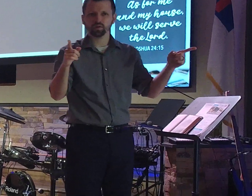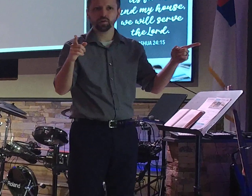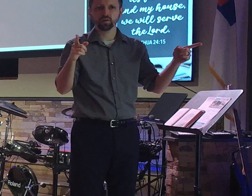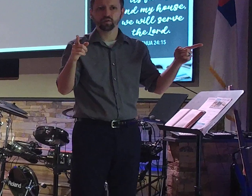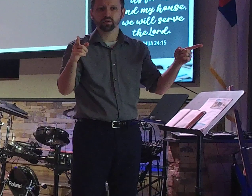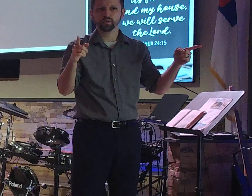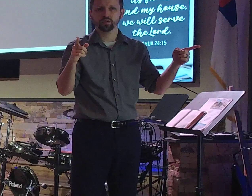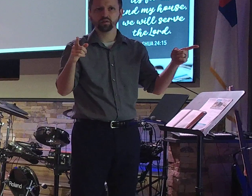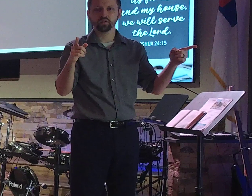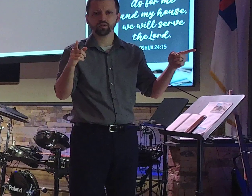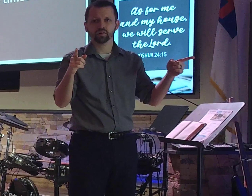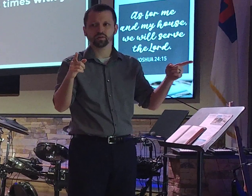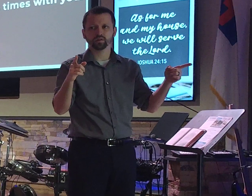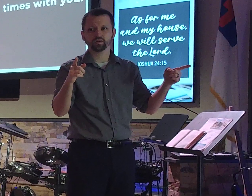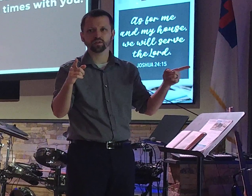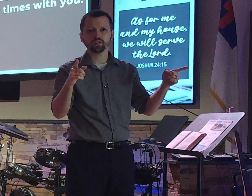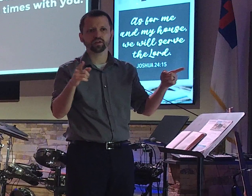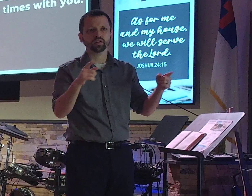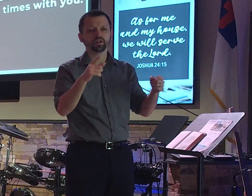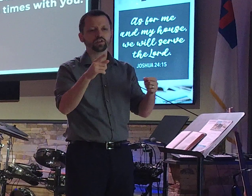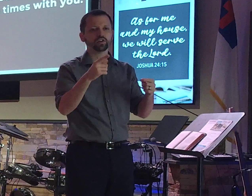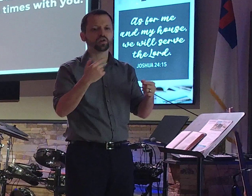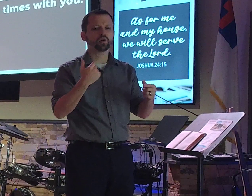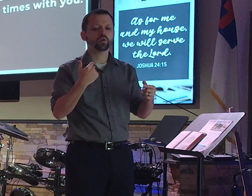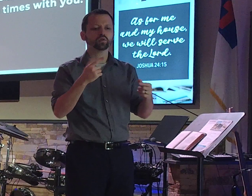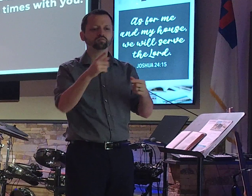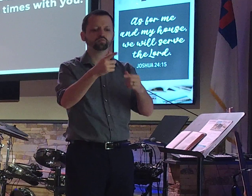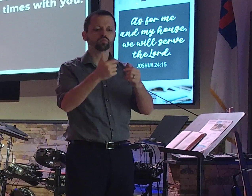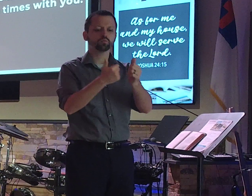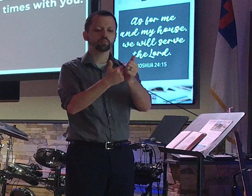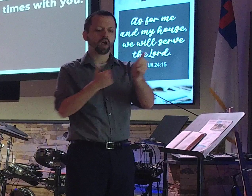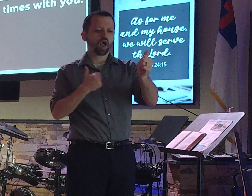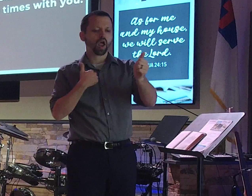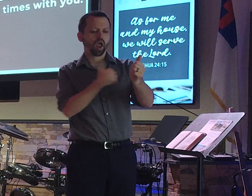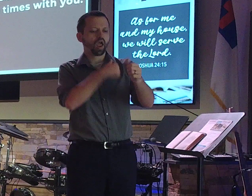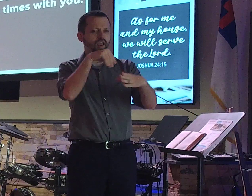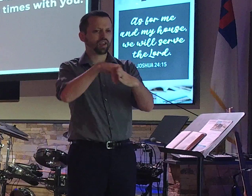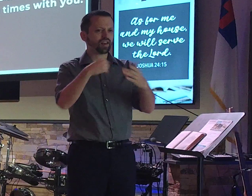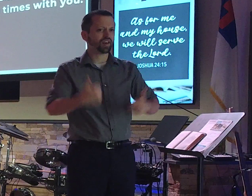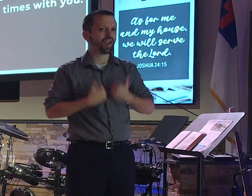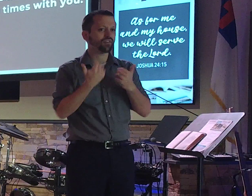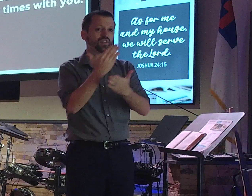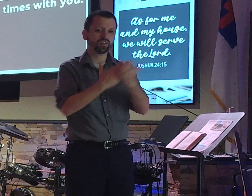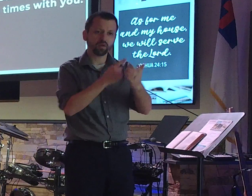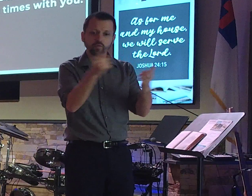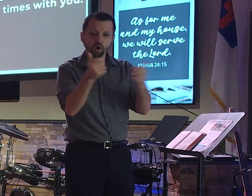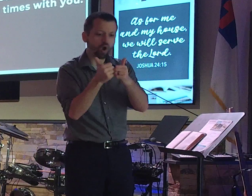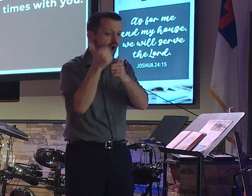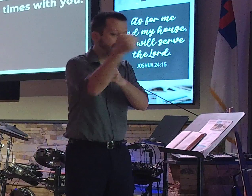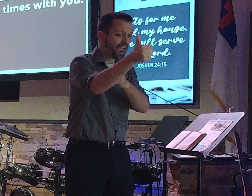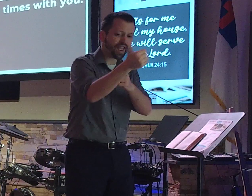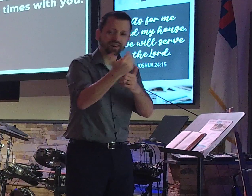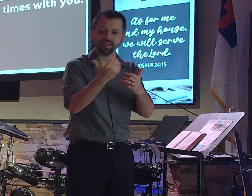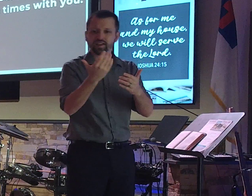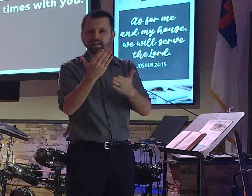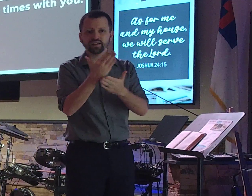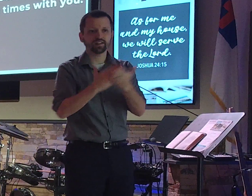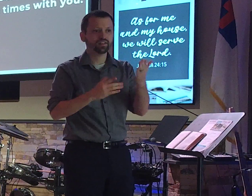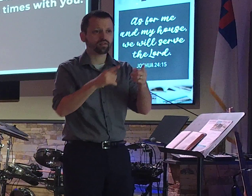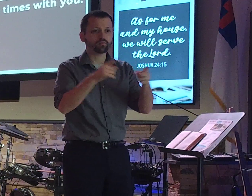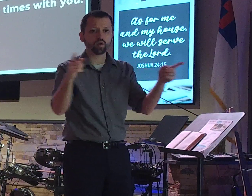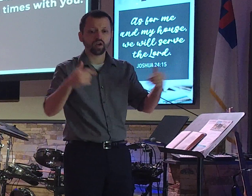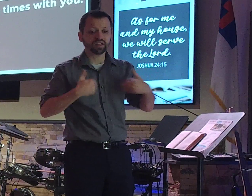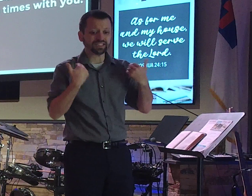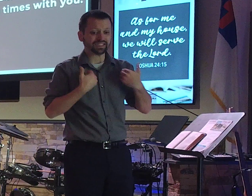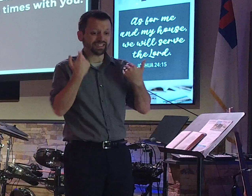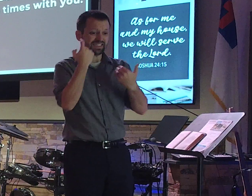behind us in this obstacle course called life, and some of you are ahead of us, some of you are behind us, some of you are young married,